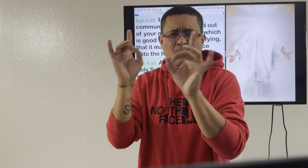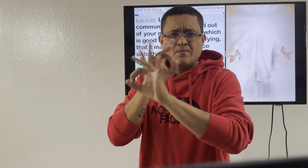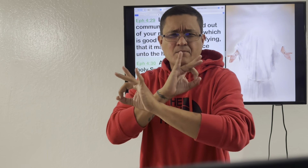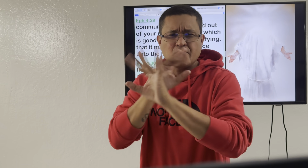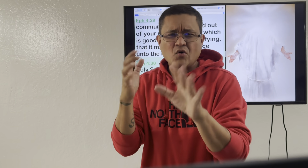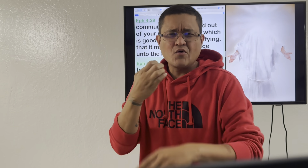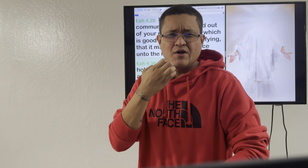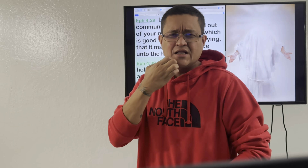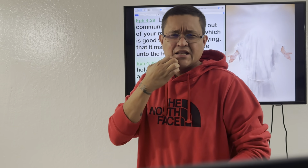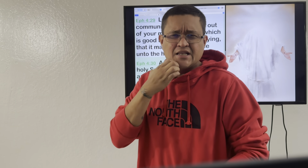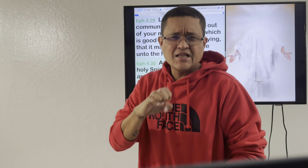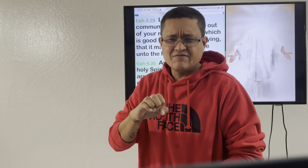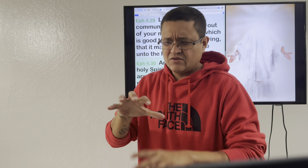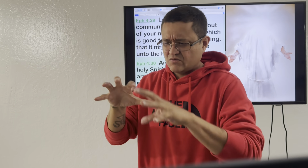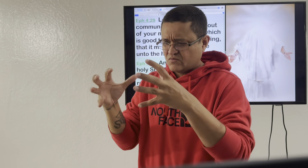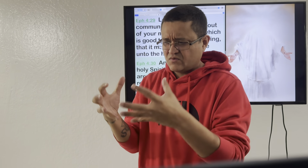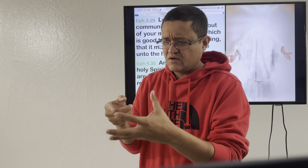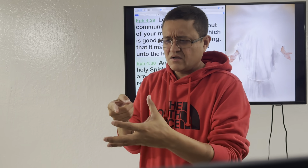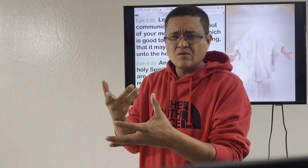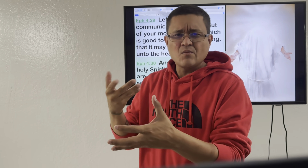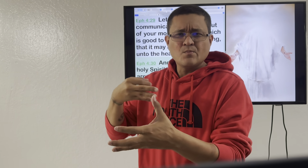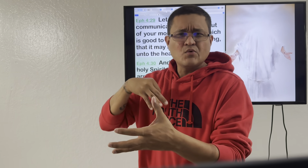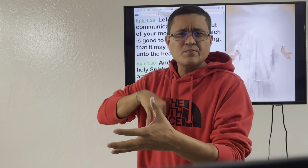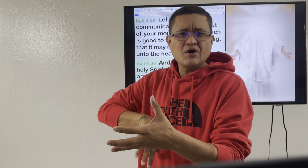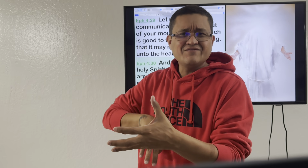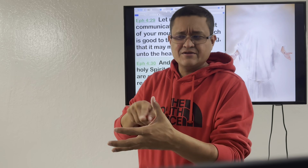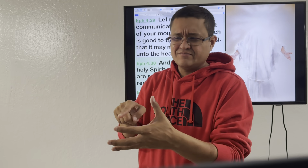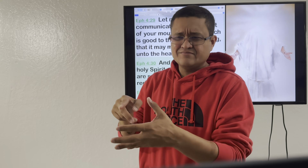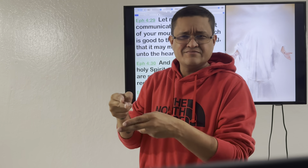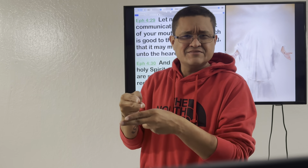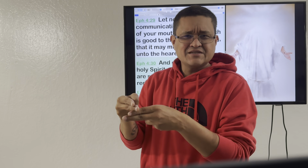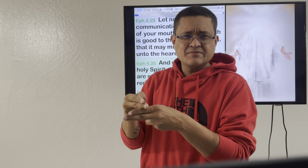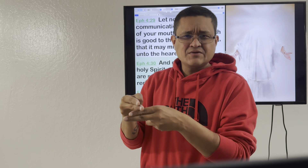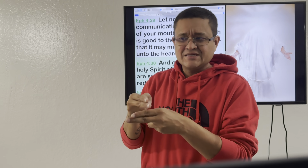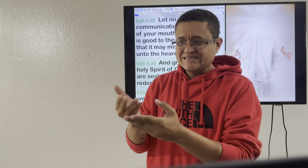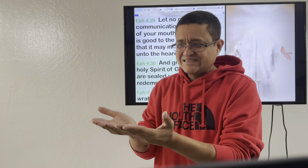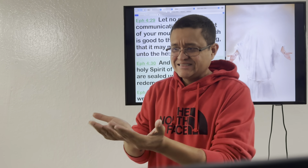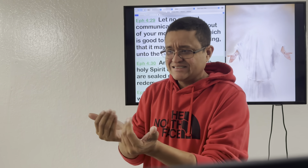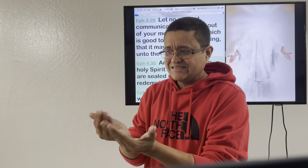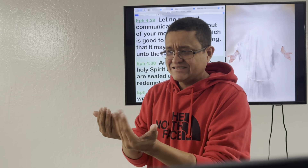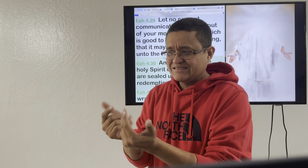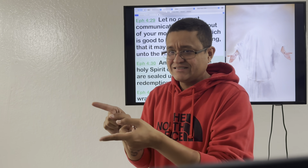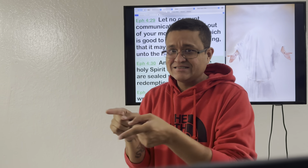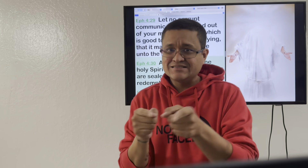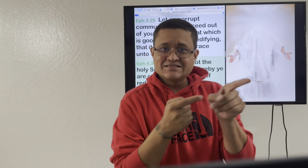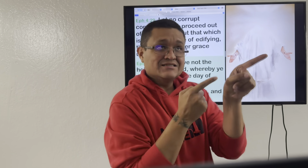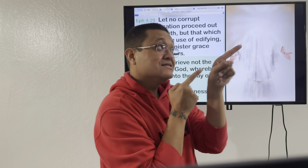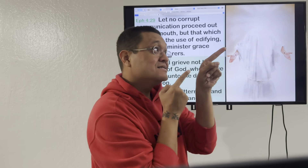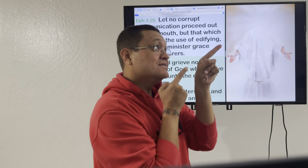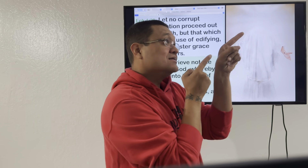This world is dark, filthy, evil. There's no profit in that. It's temporary.